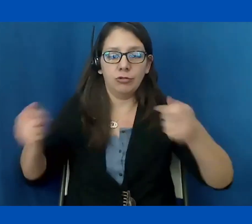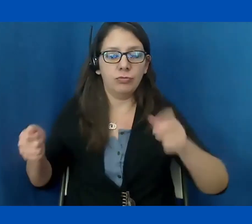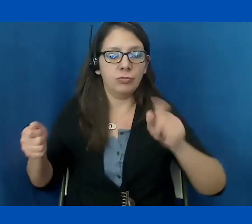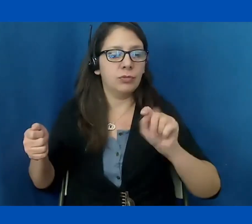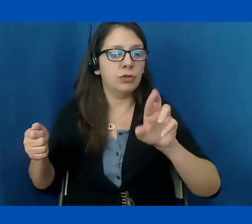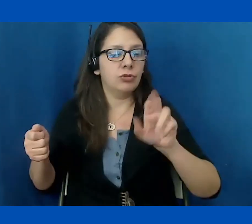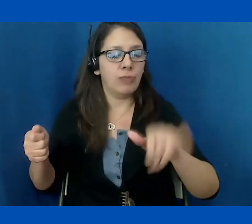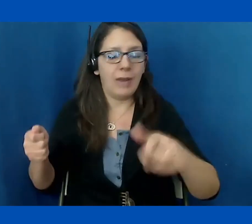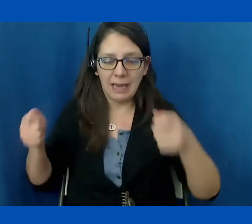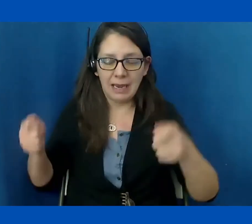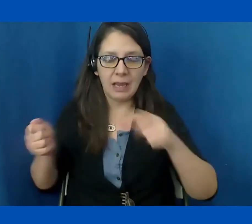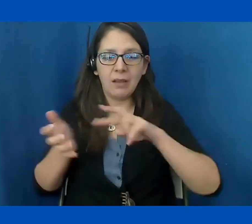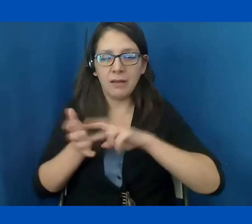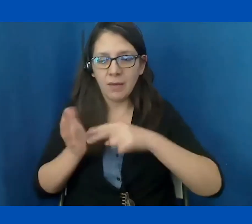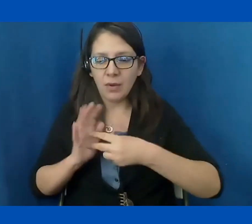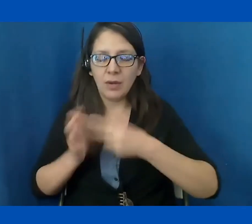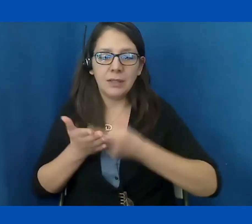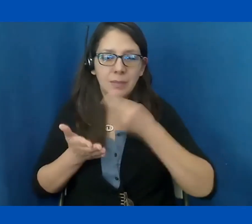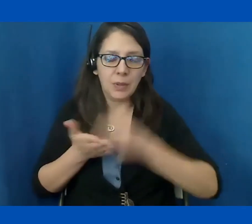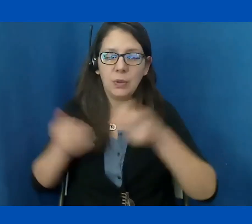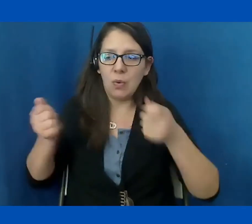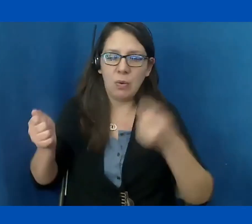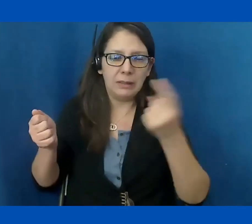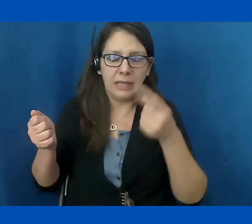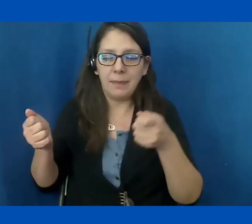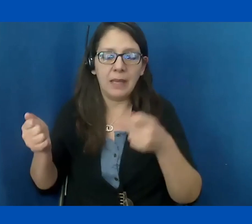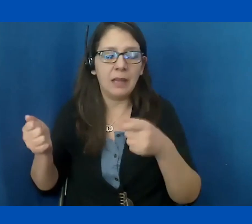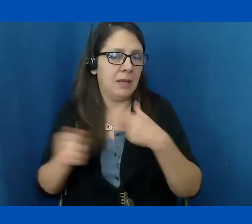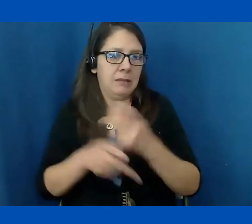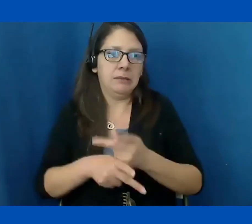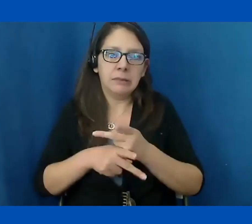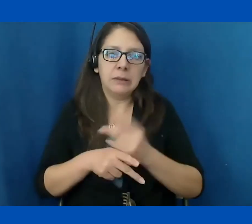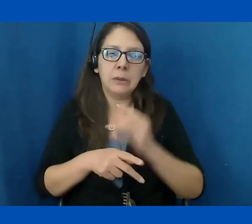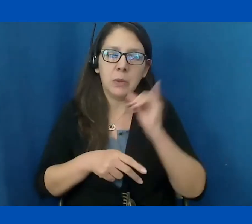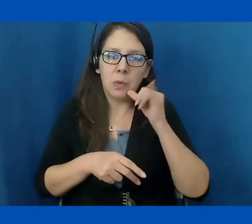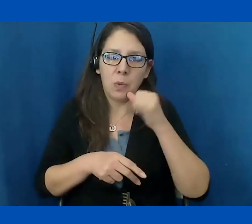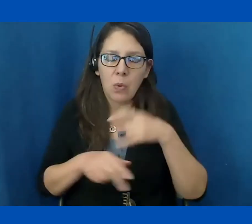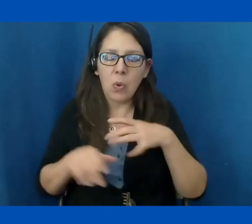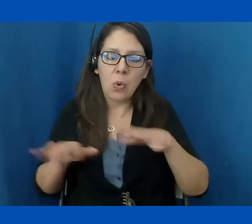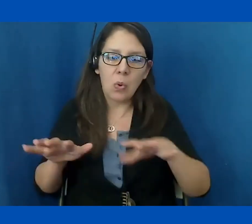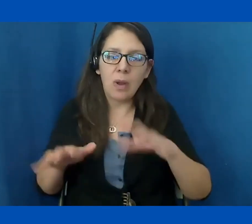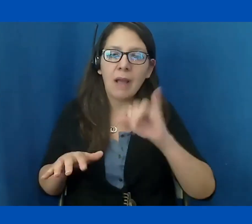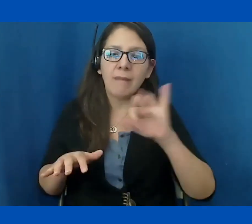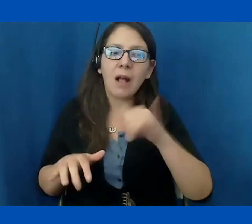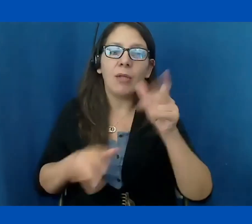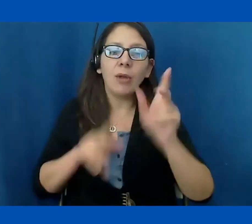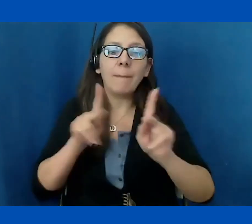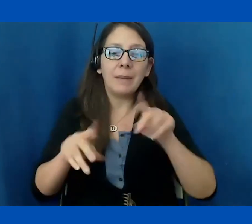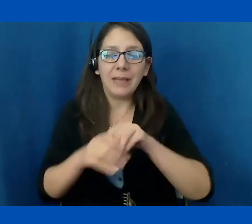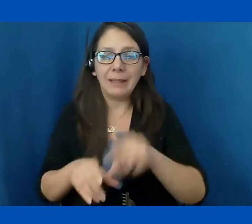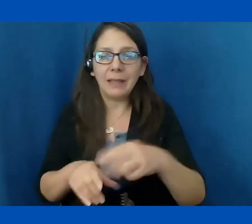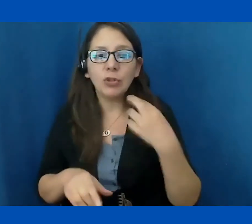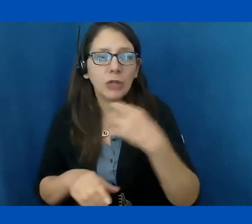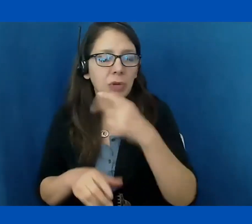to be cautious around other diners. And it doesn't hurt to be extra,